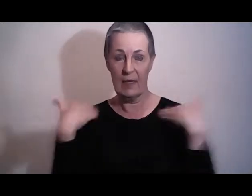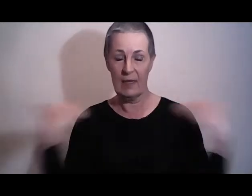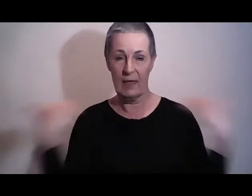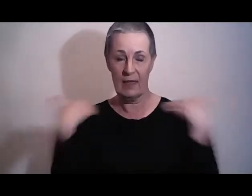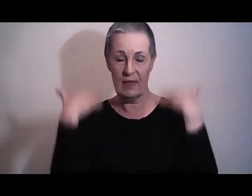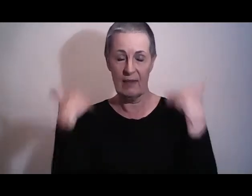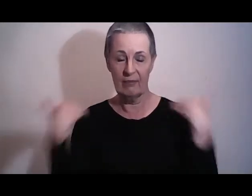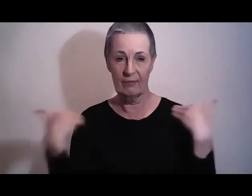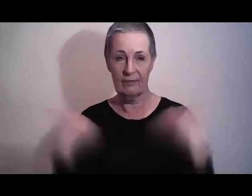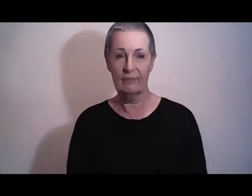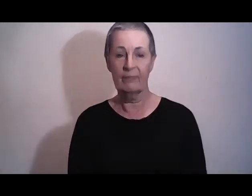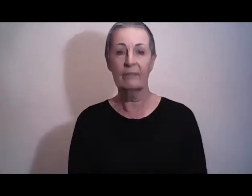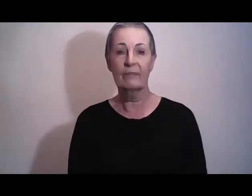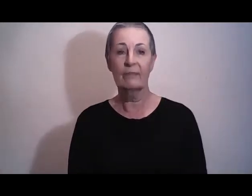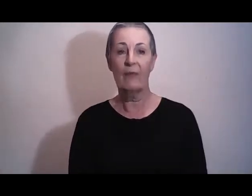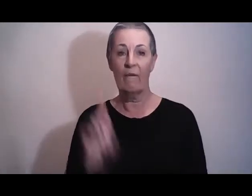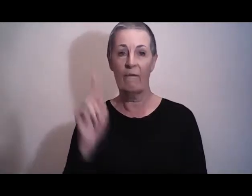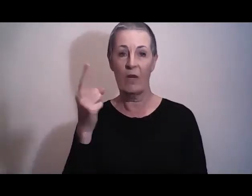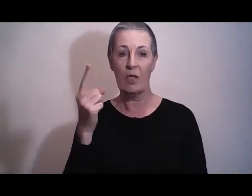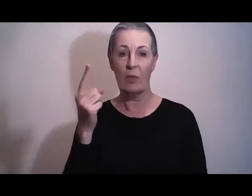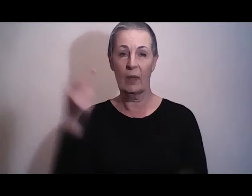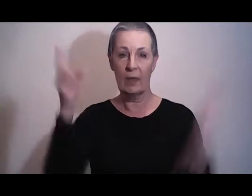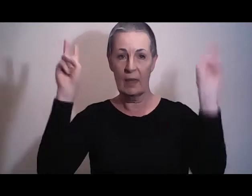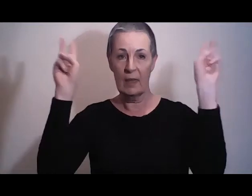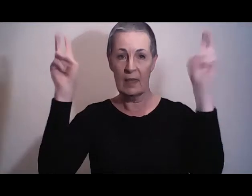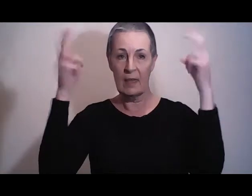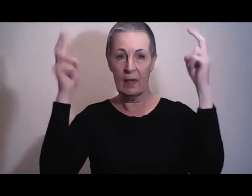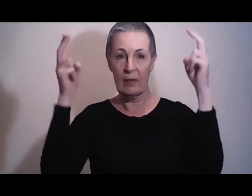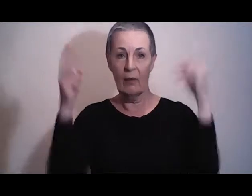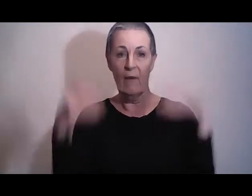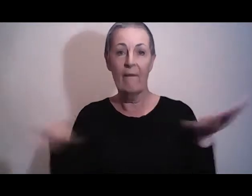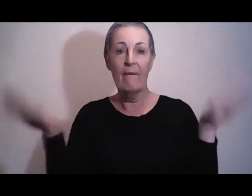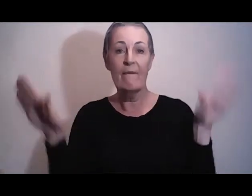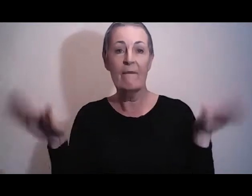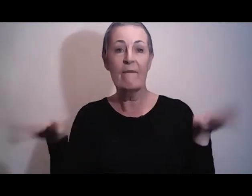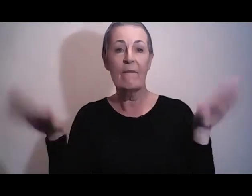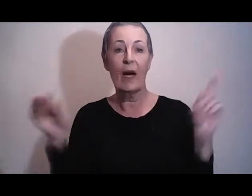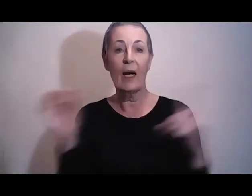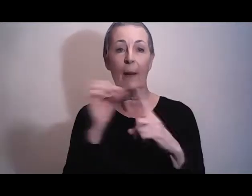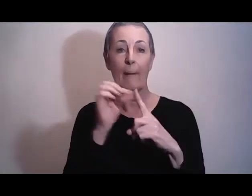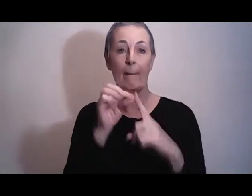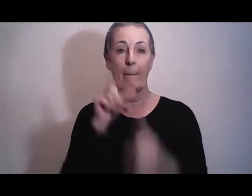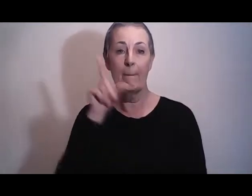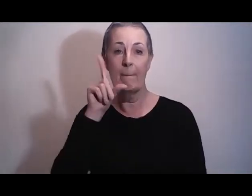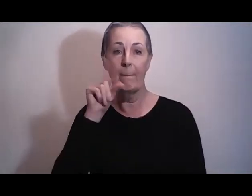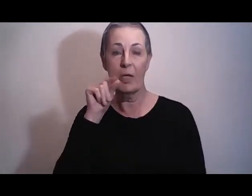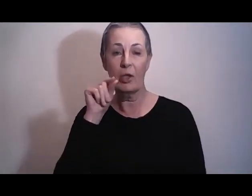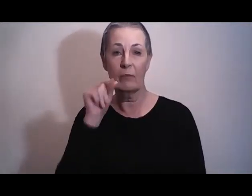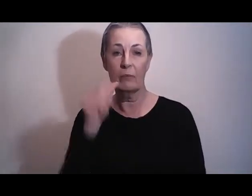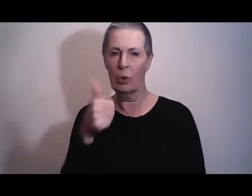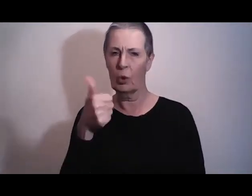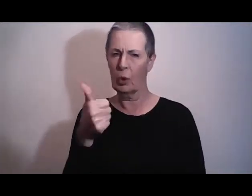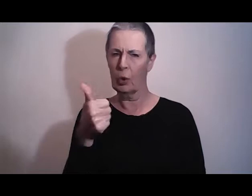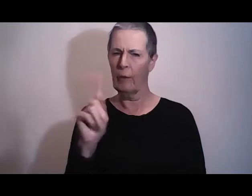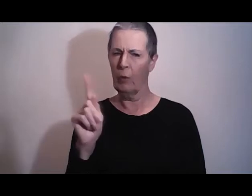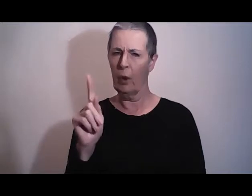to do is a flying pigeon. And the flying pigeon is good for your lungs